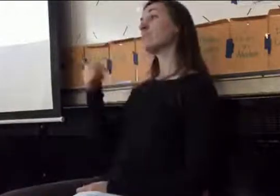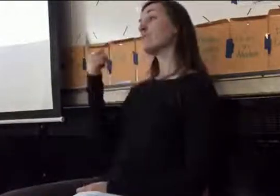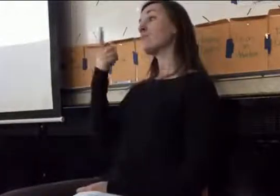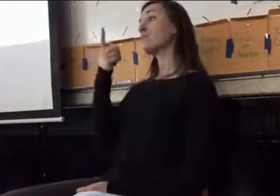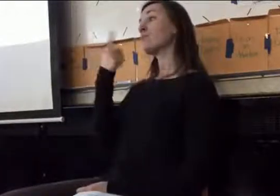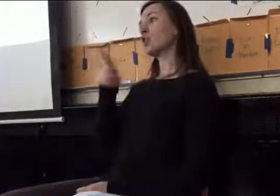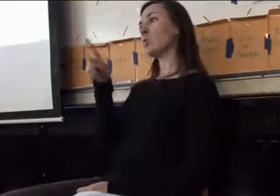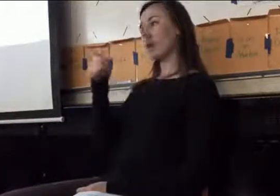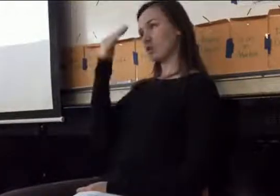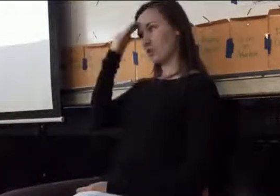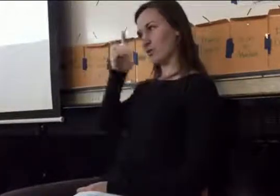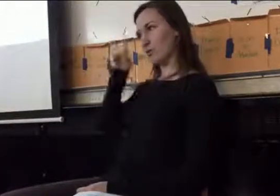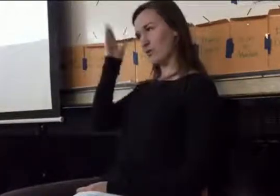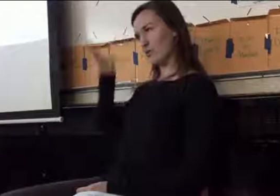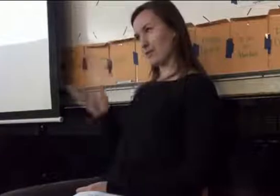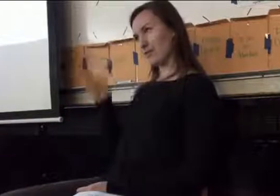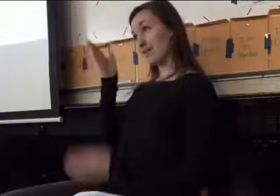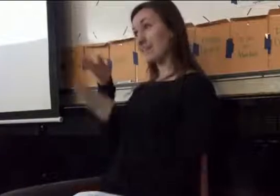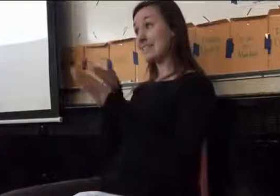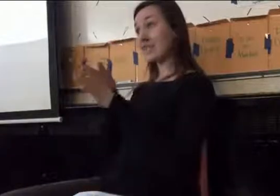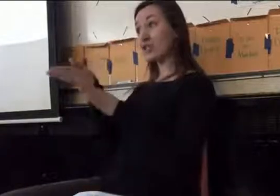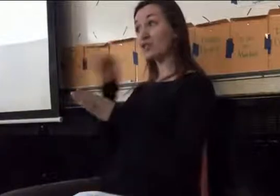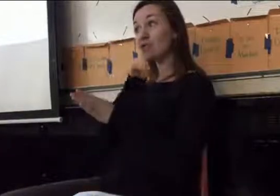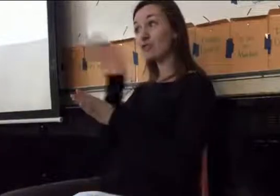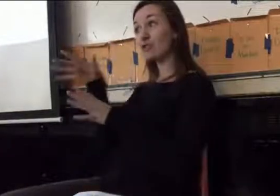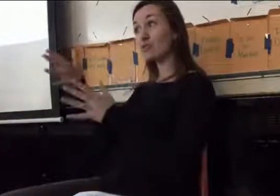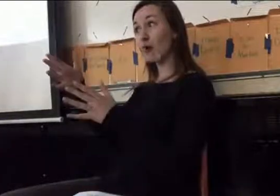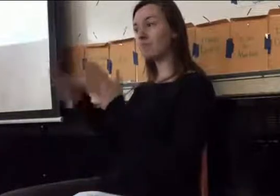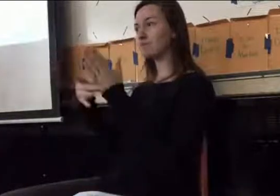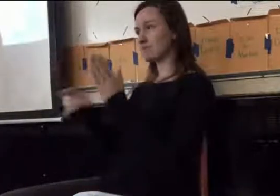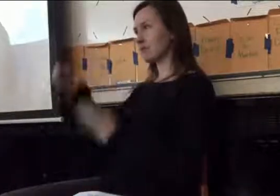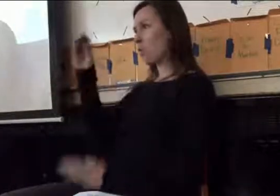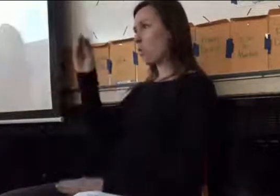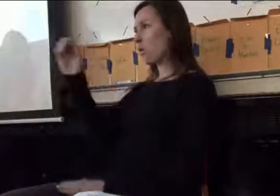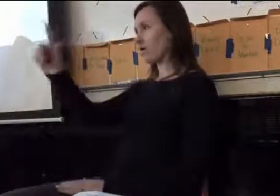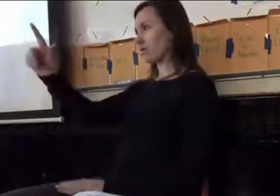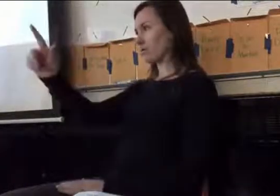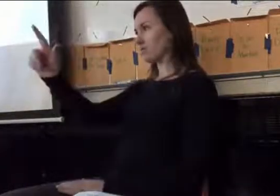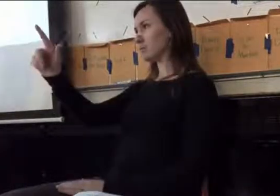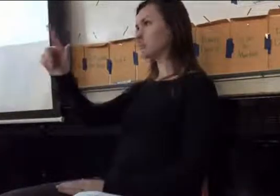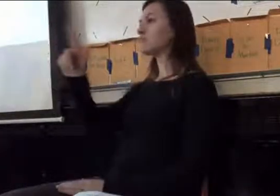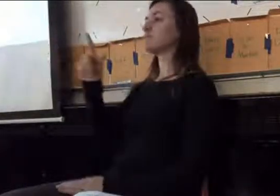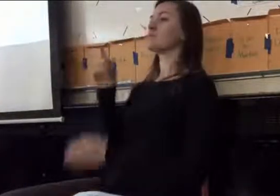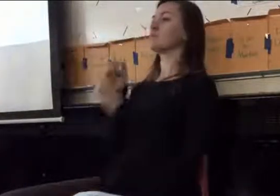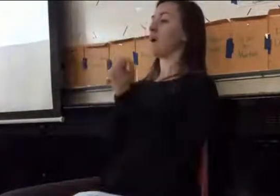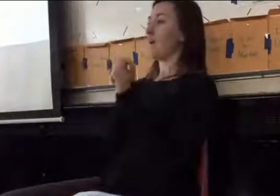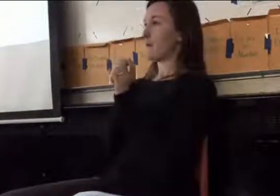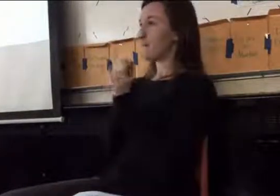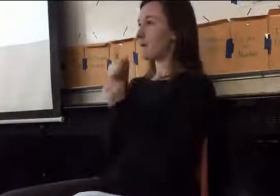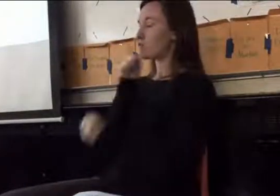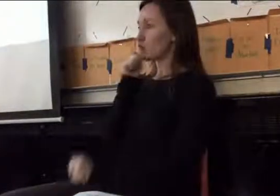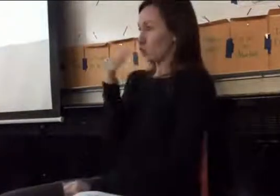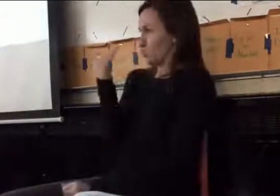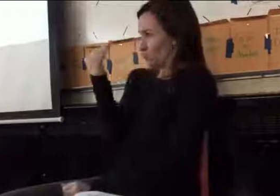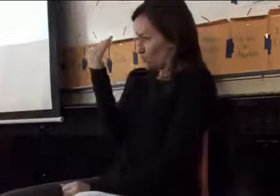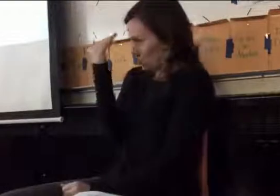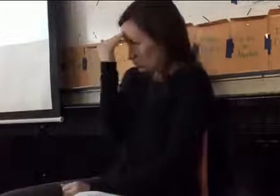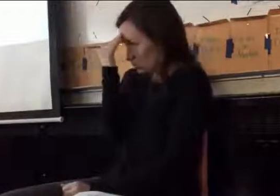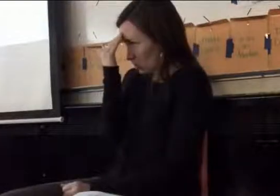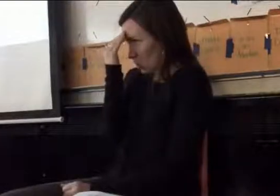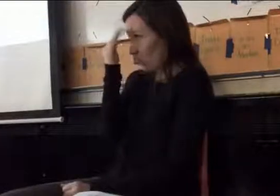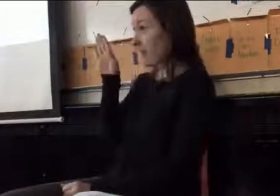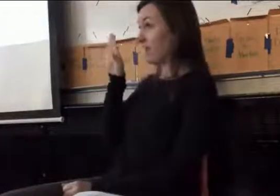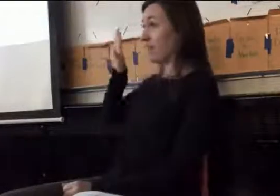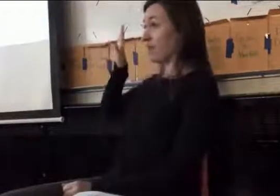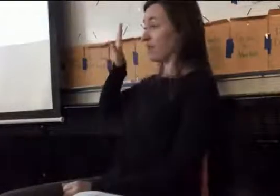What is his industry? Oil. Oil. Make sure on your notes that you go ahead and highlight that, star it, make sure that you know it's